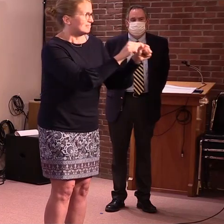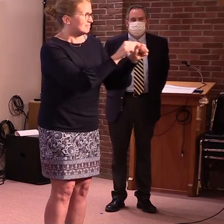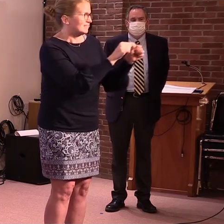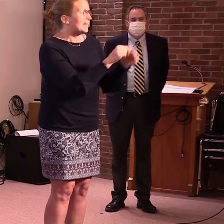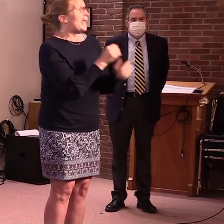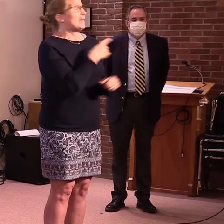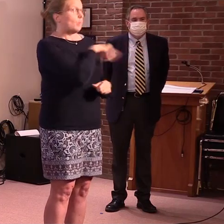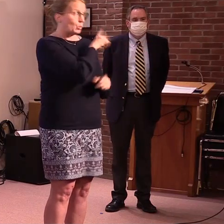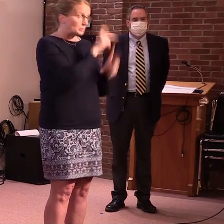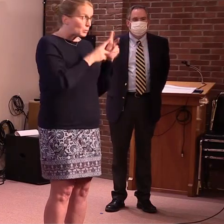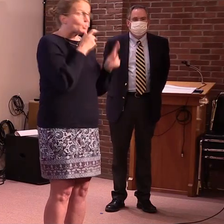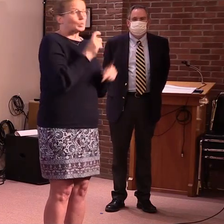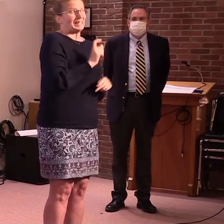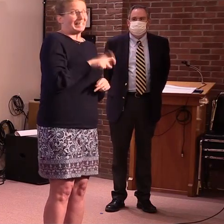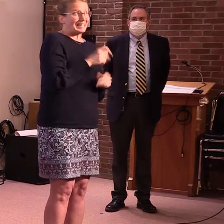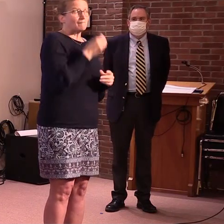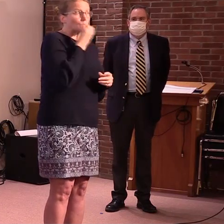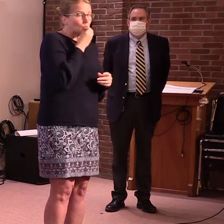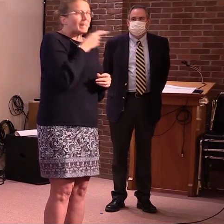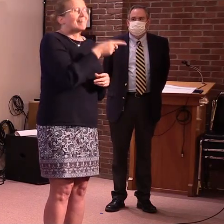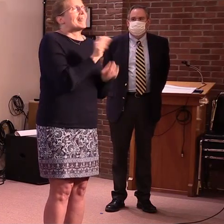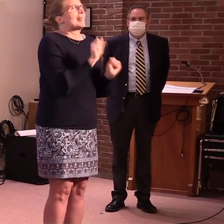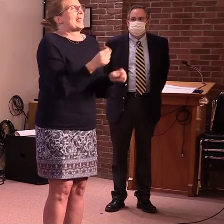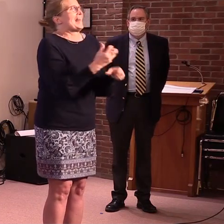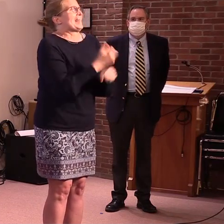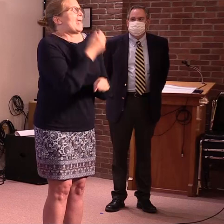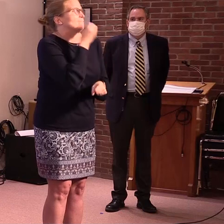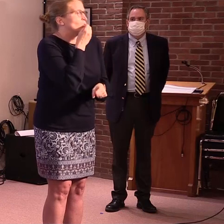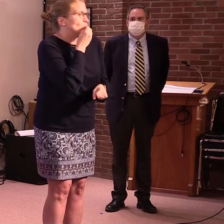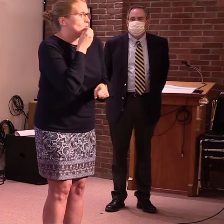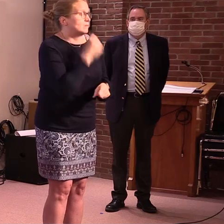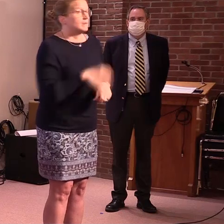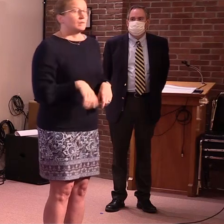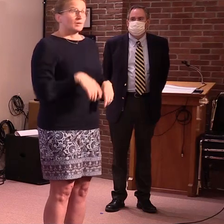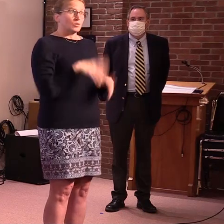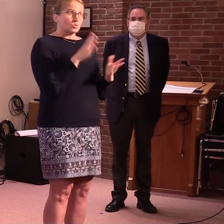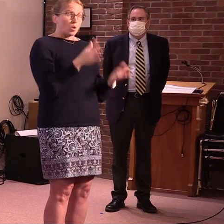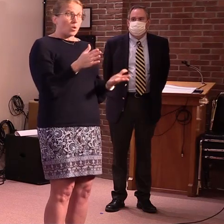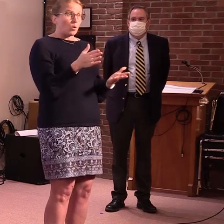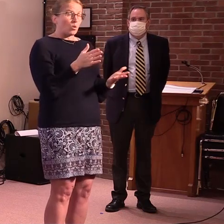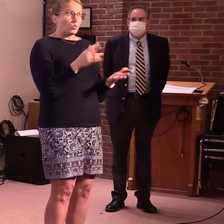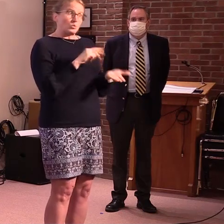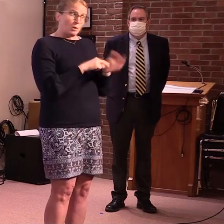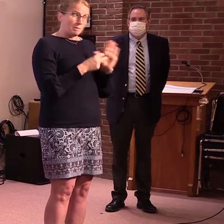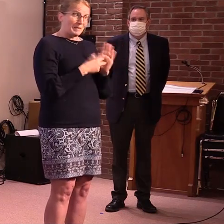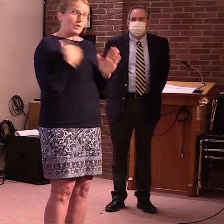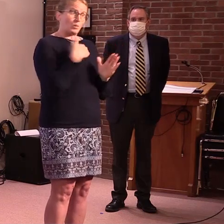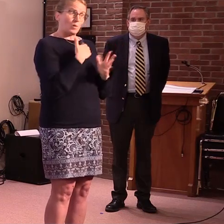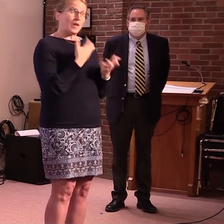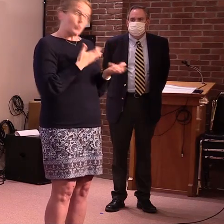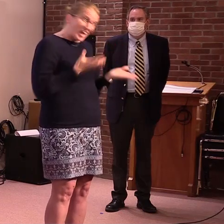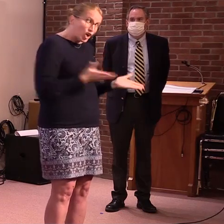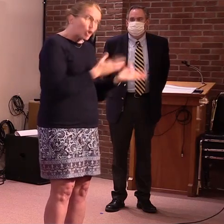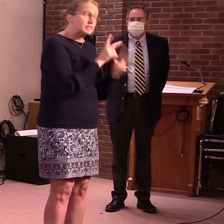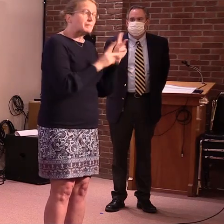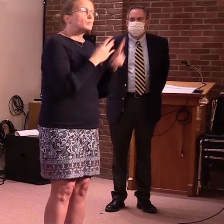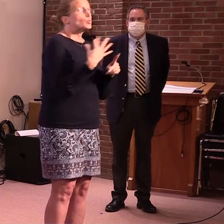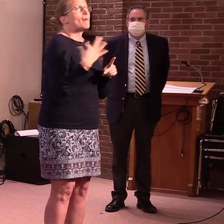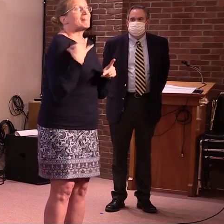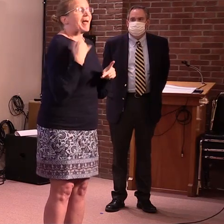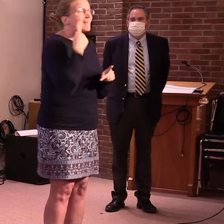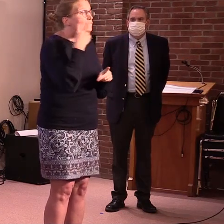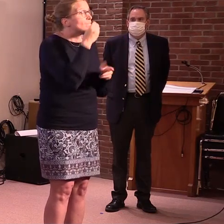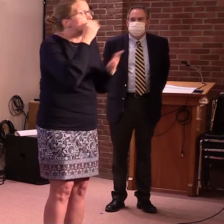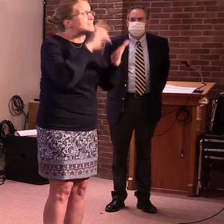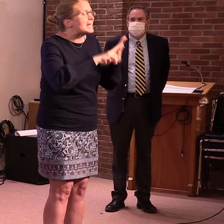need food get food. So if you're asking me, do we want to increase people to go to Three Squares? Yes, we do. Do